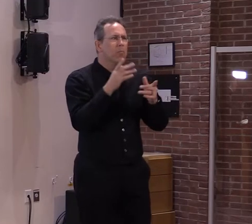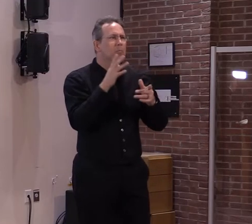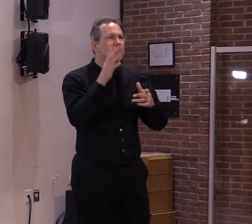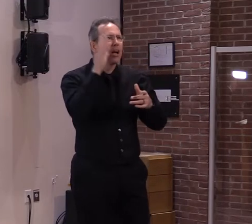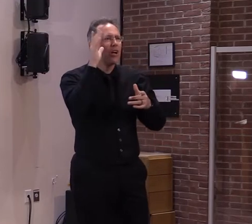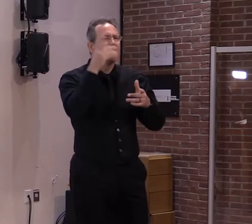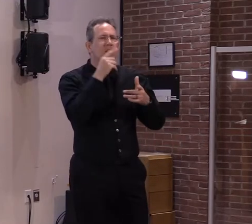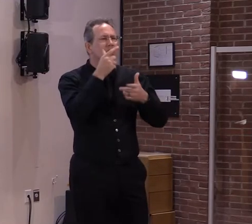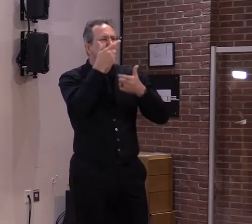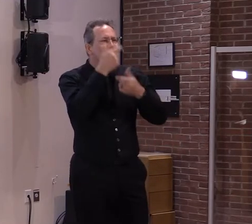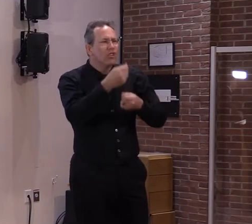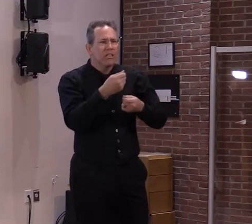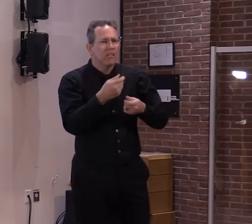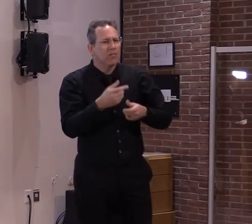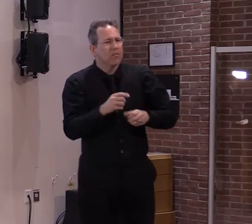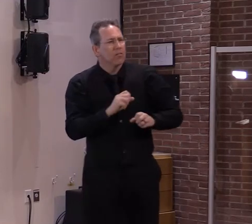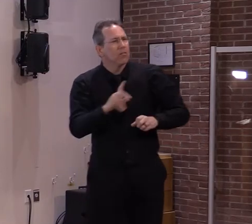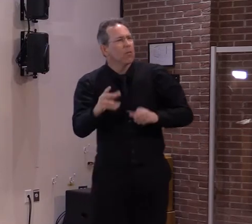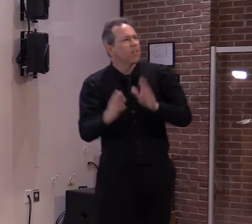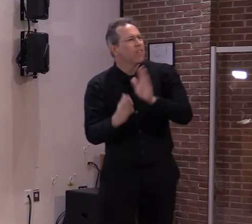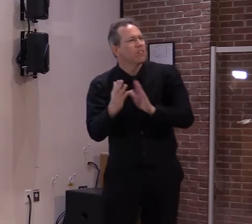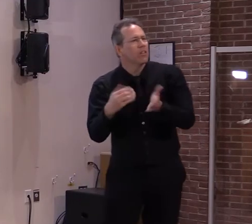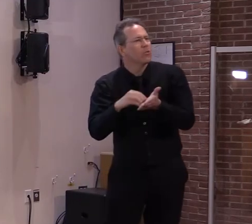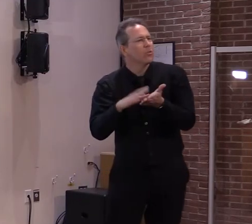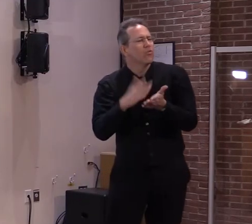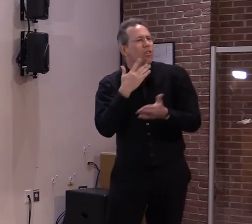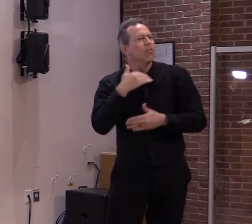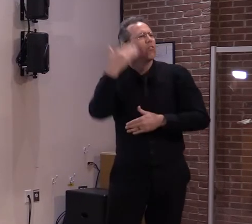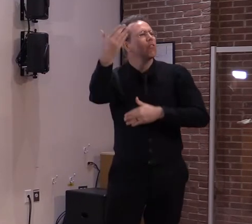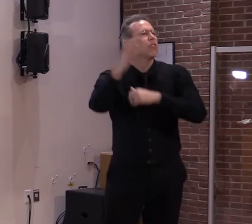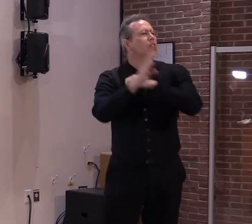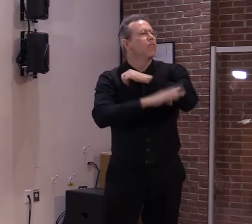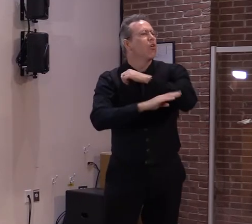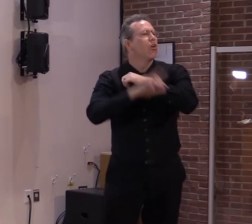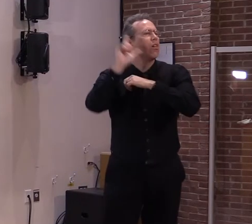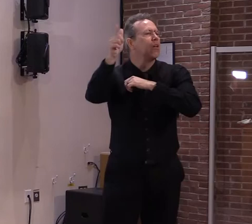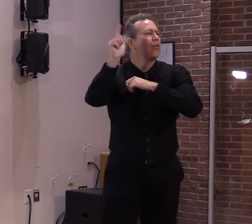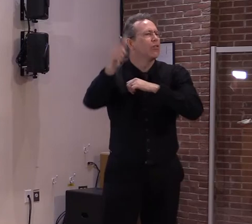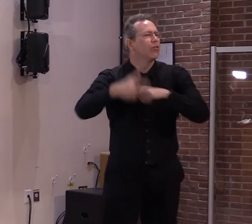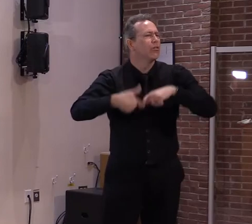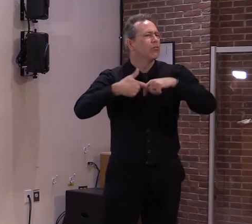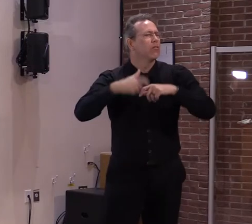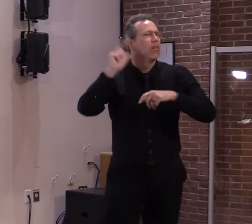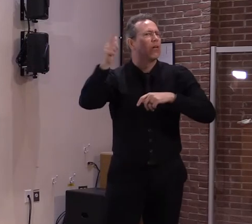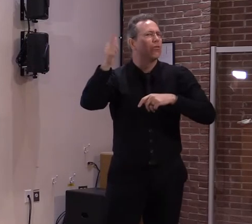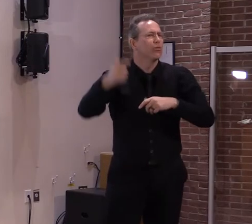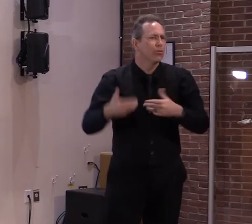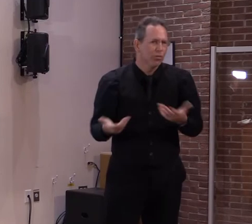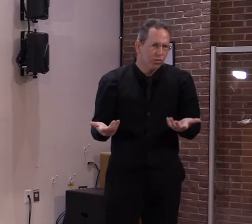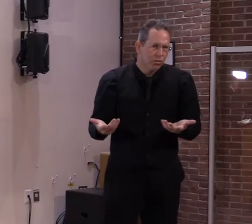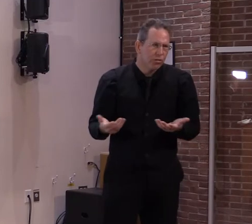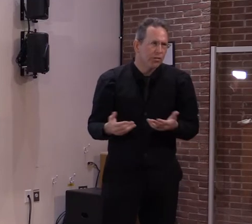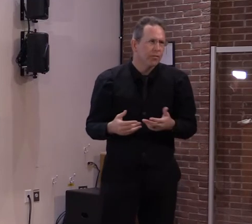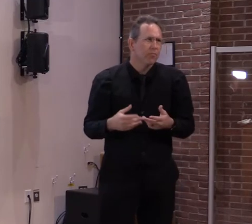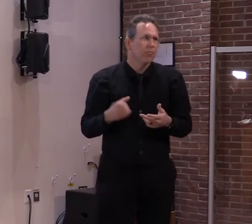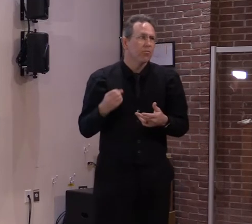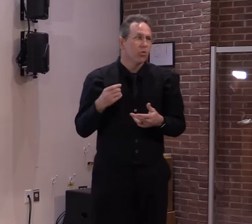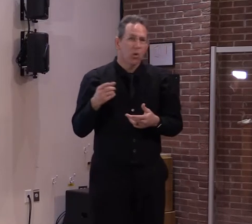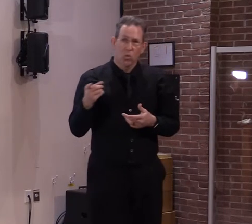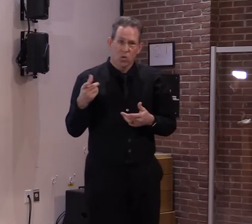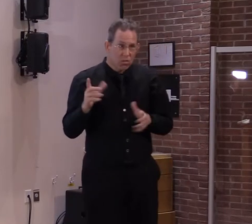Is this going to be something that, as a goal, you want to push forward, or do you let the